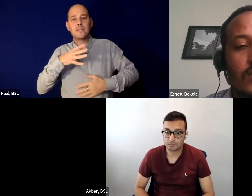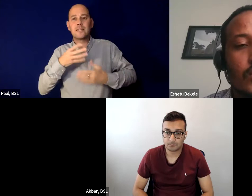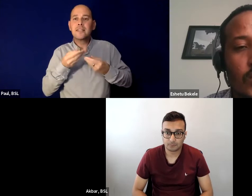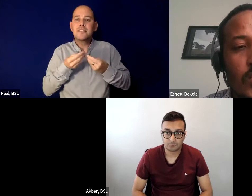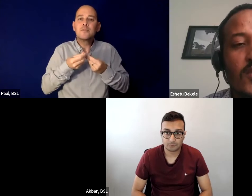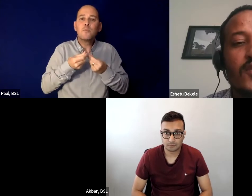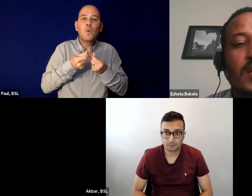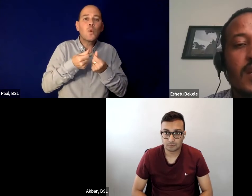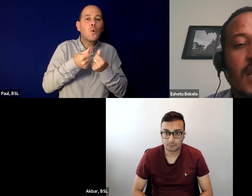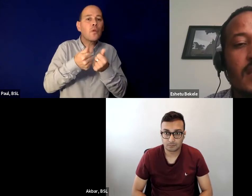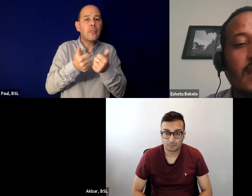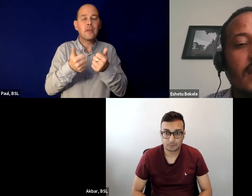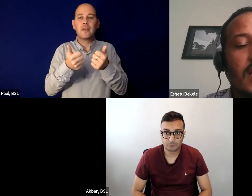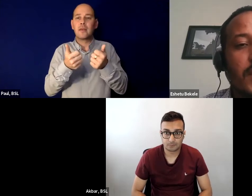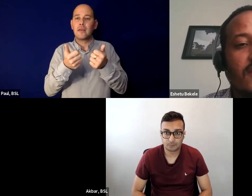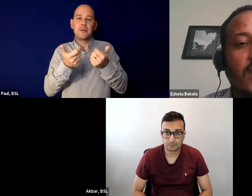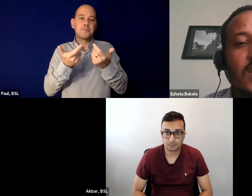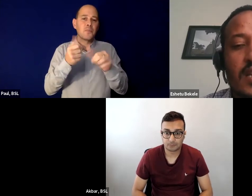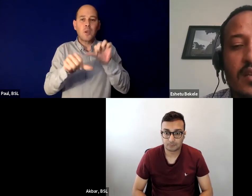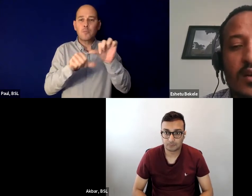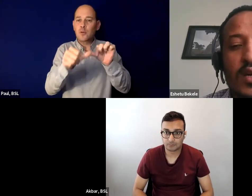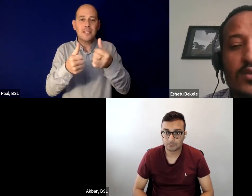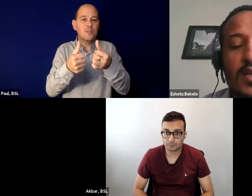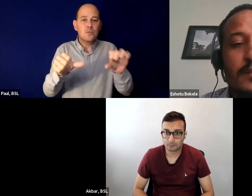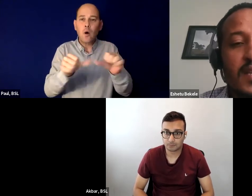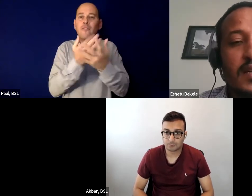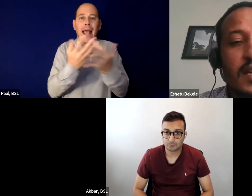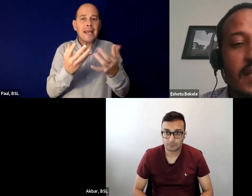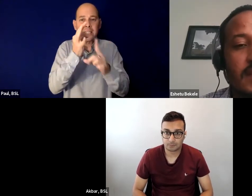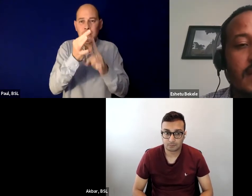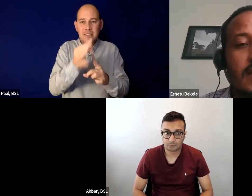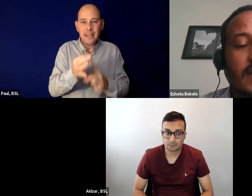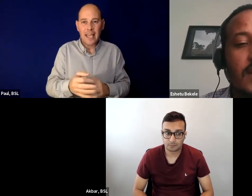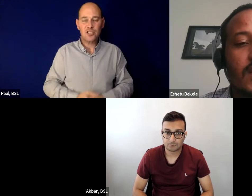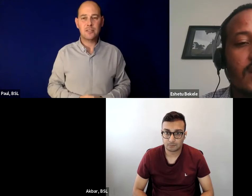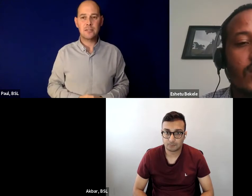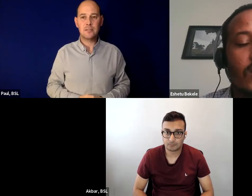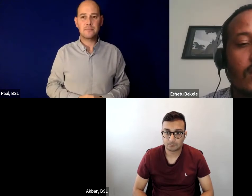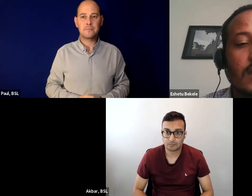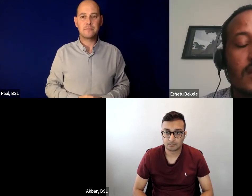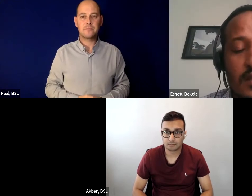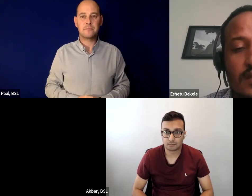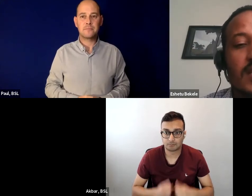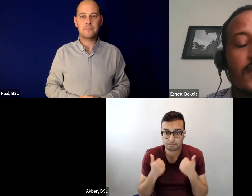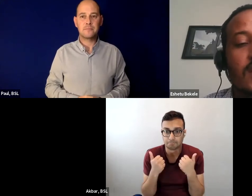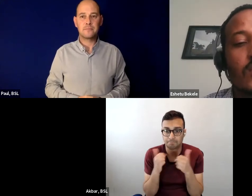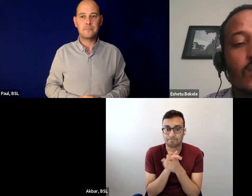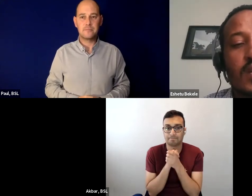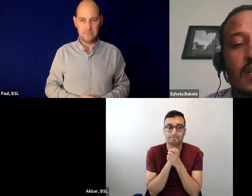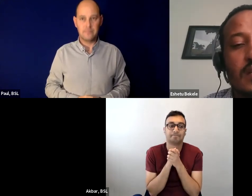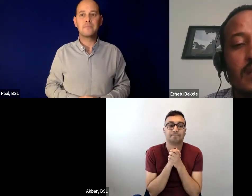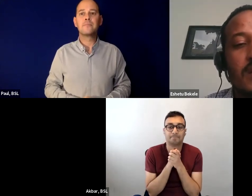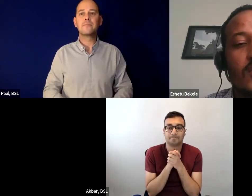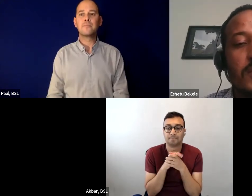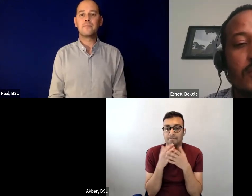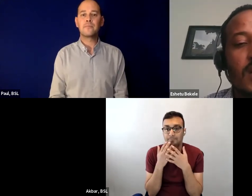to solve any specification and regulatory related services. So